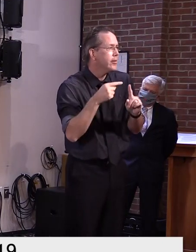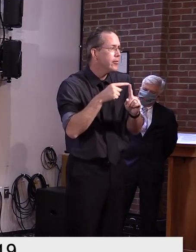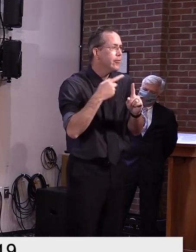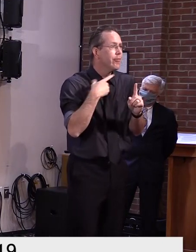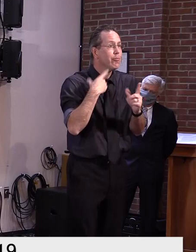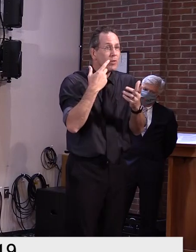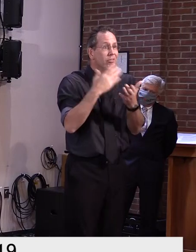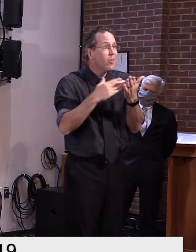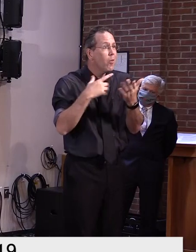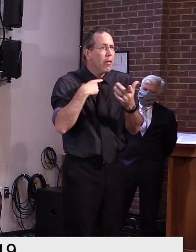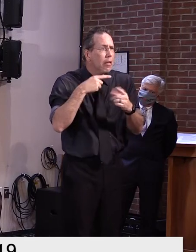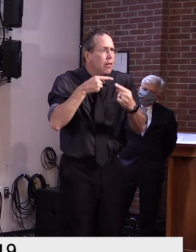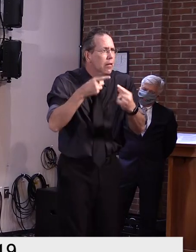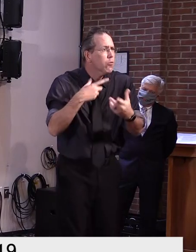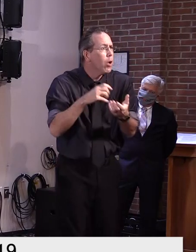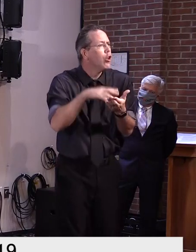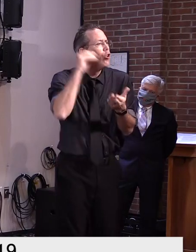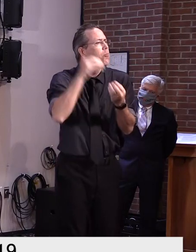Thank you.